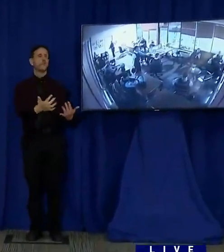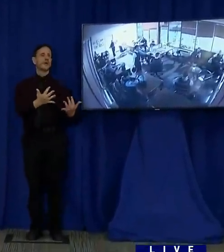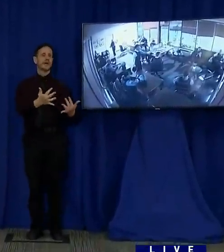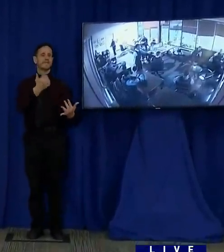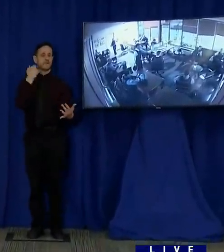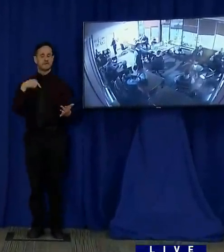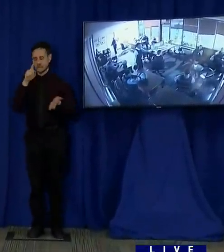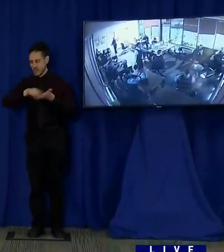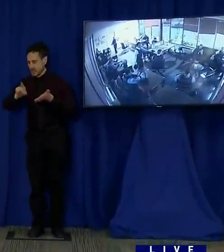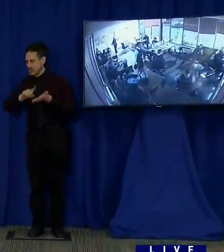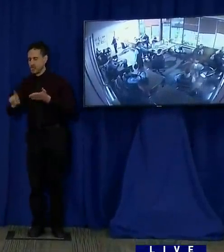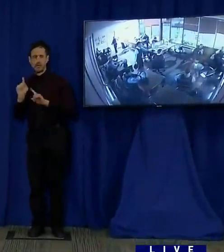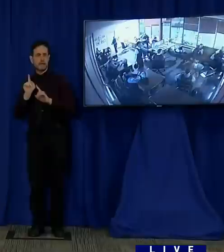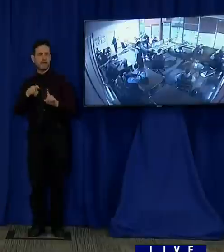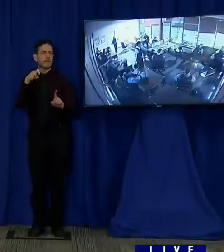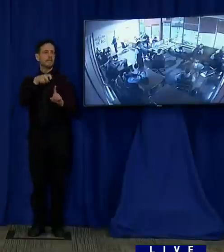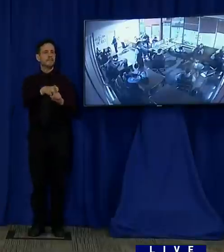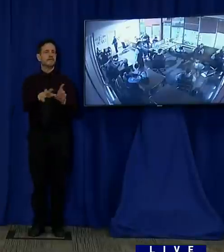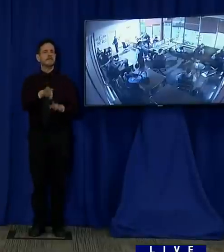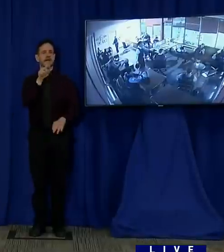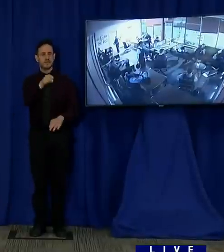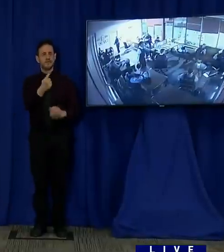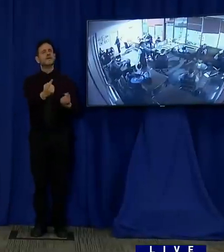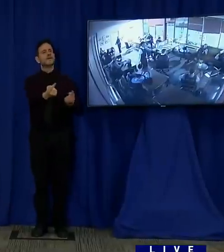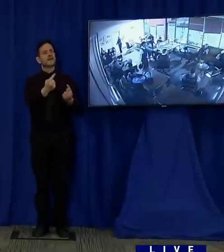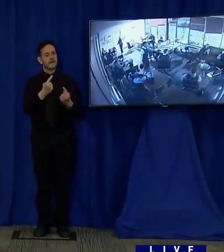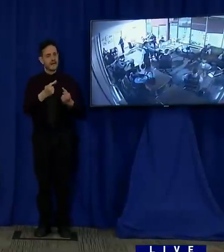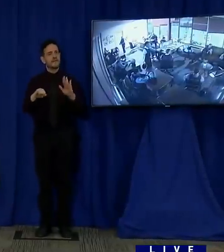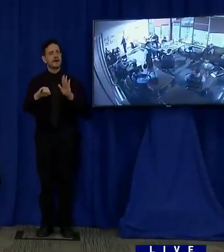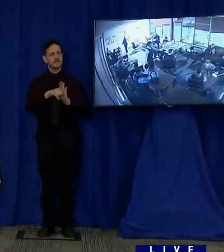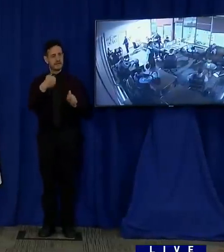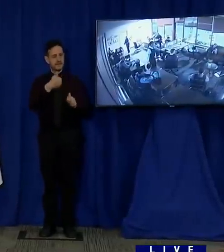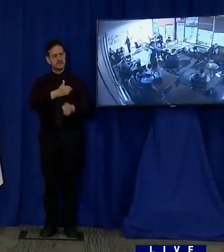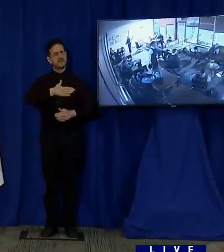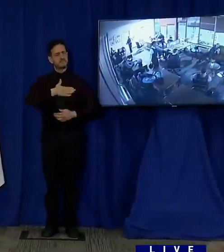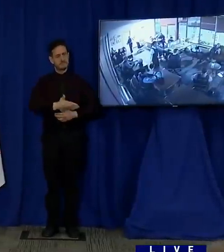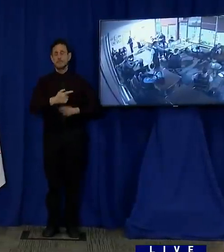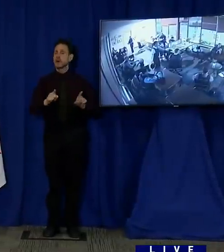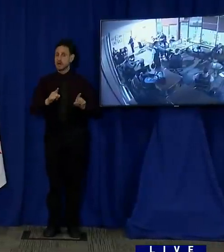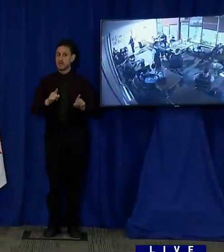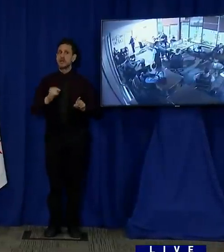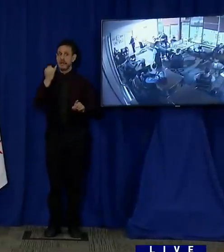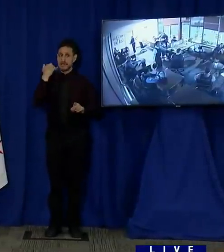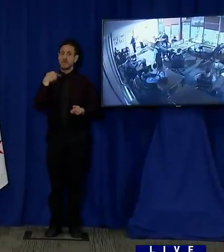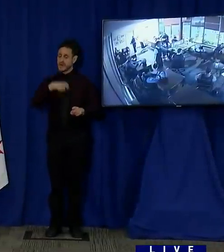in, identify yourselves, but we will find you.